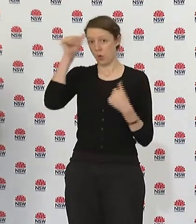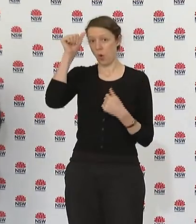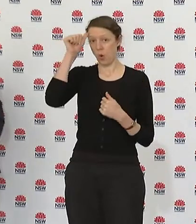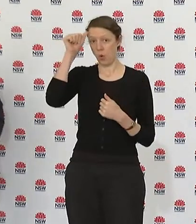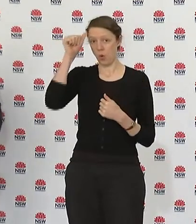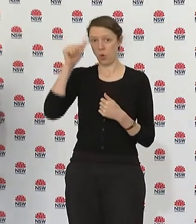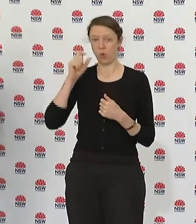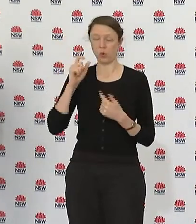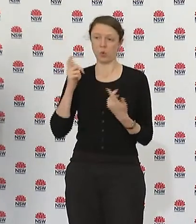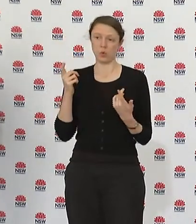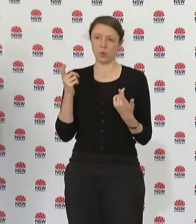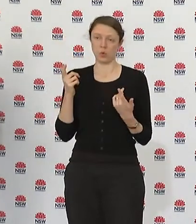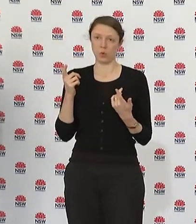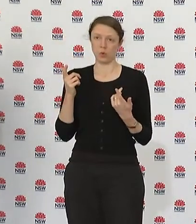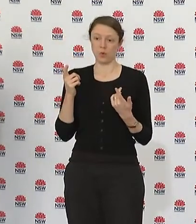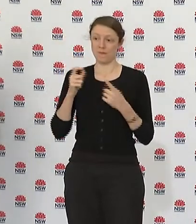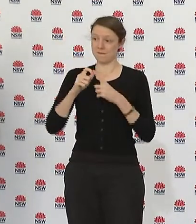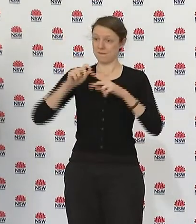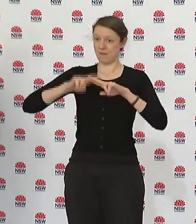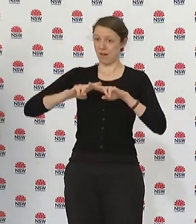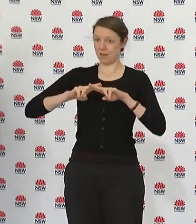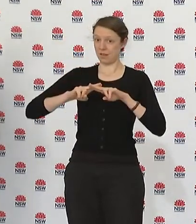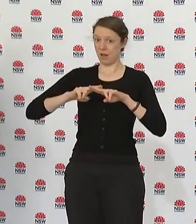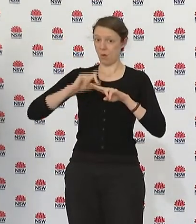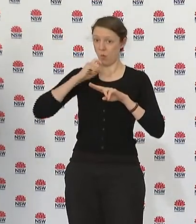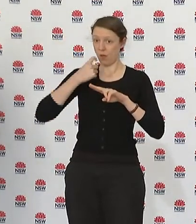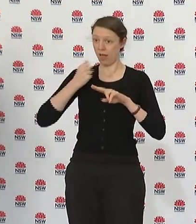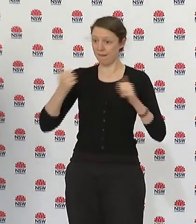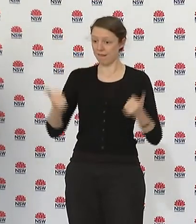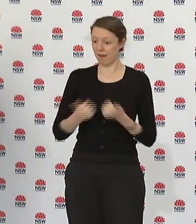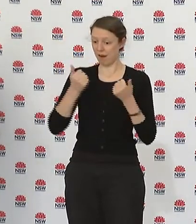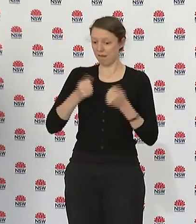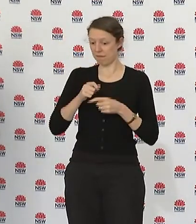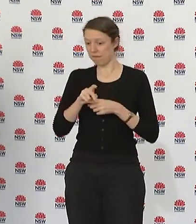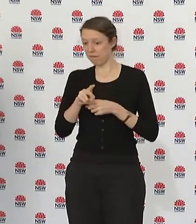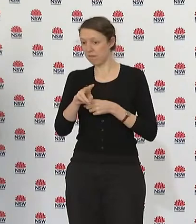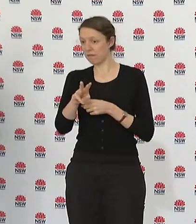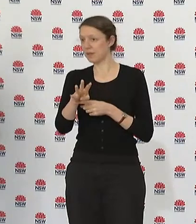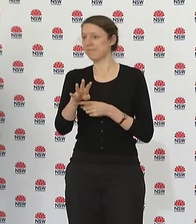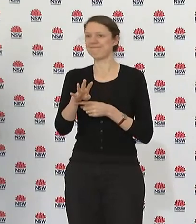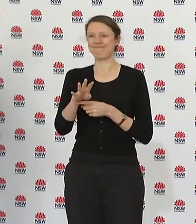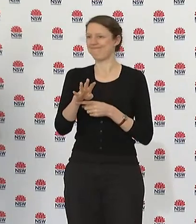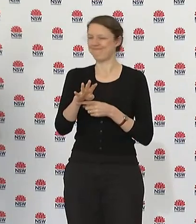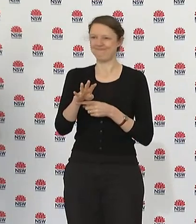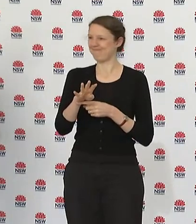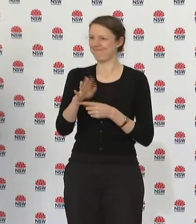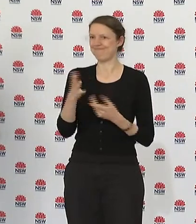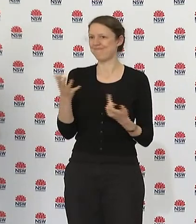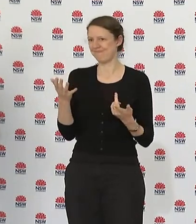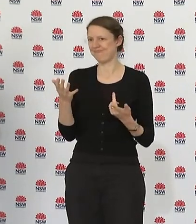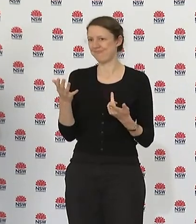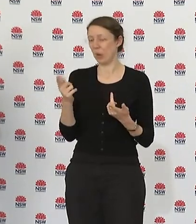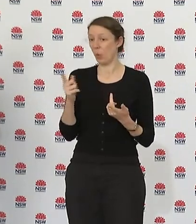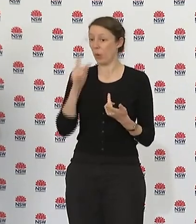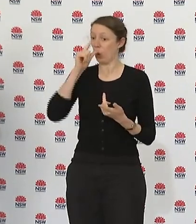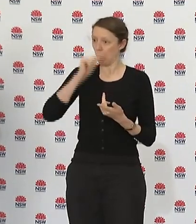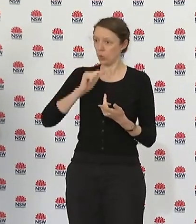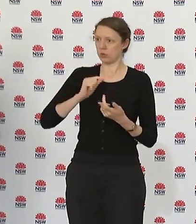not have enough Pfizer in the next few weeks to be able to do what we really could do in those